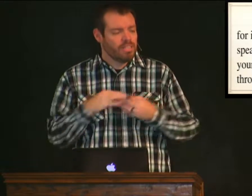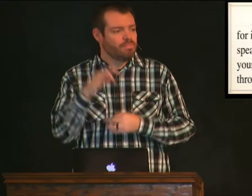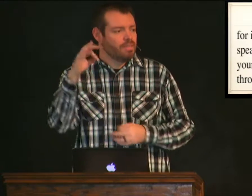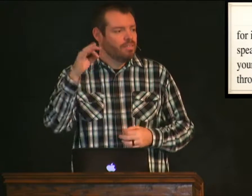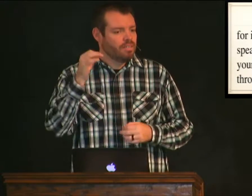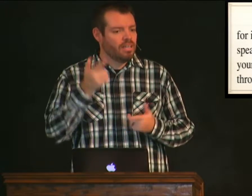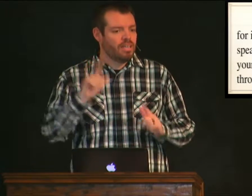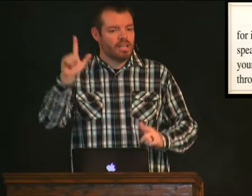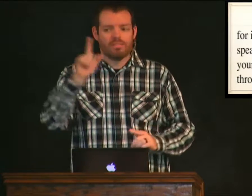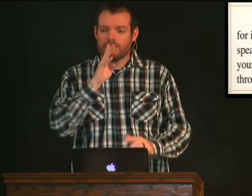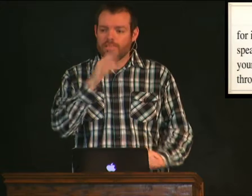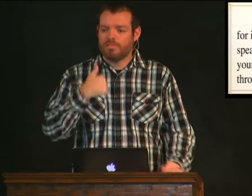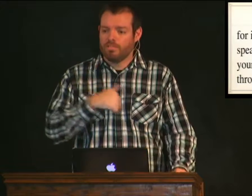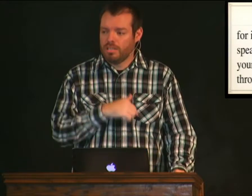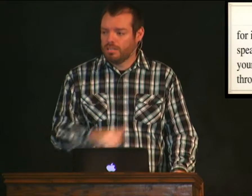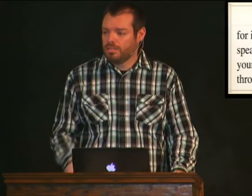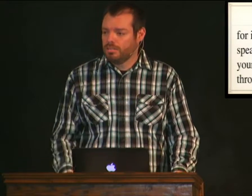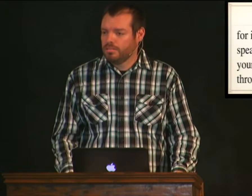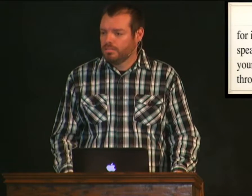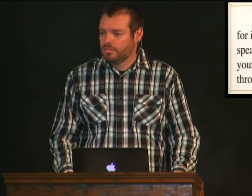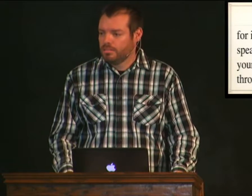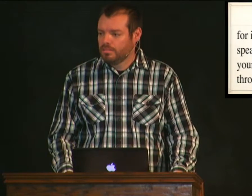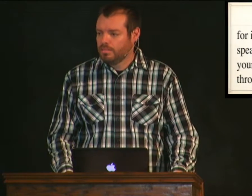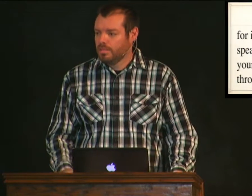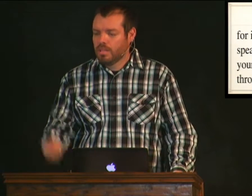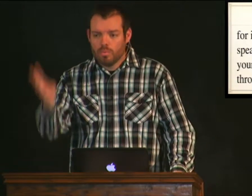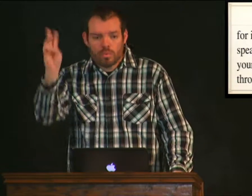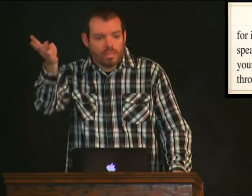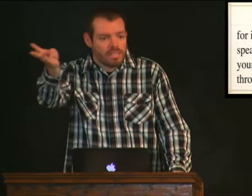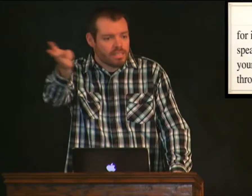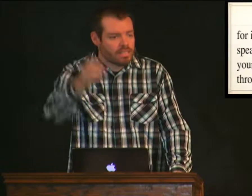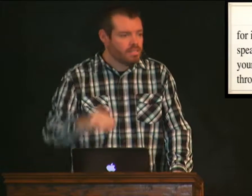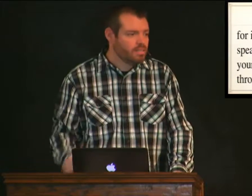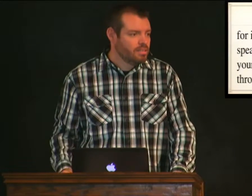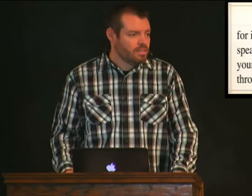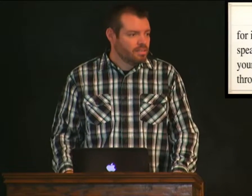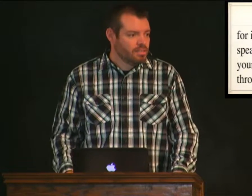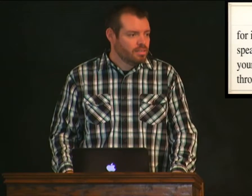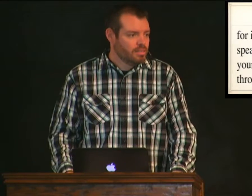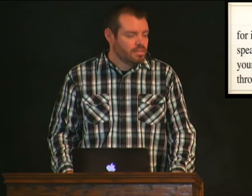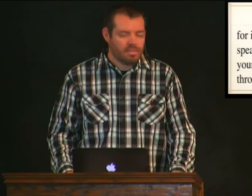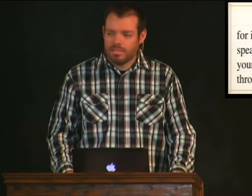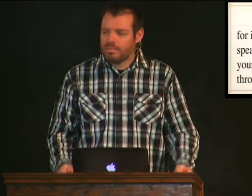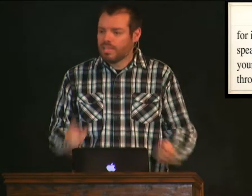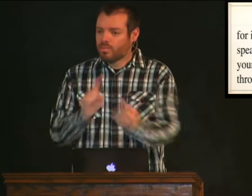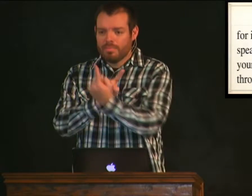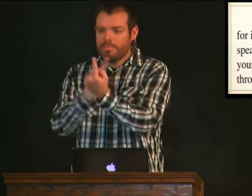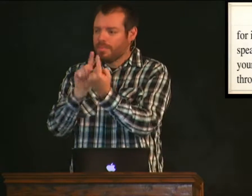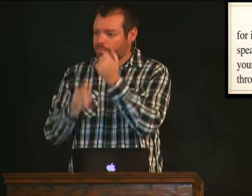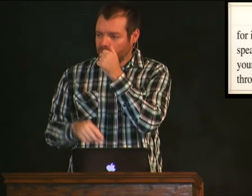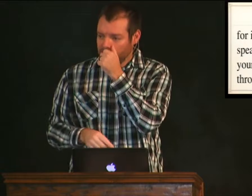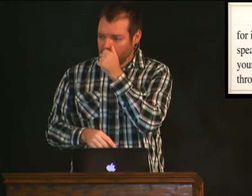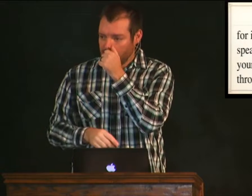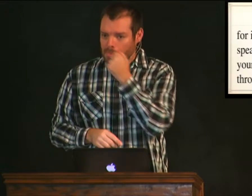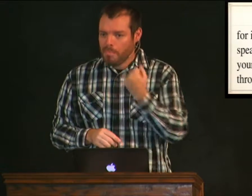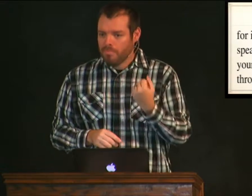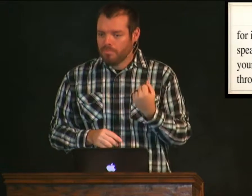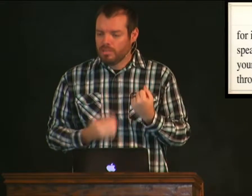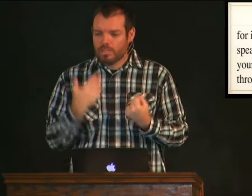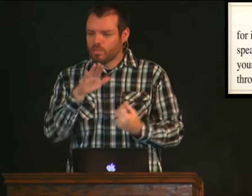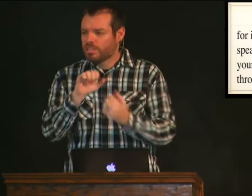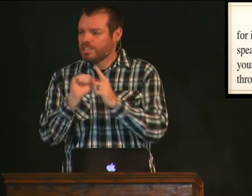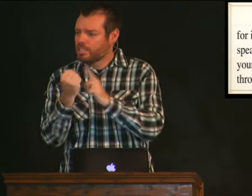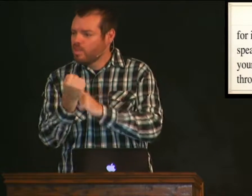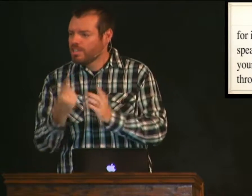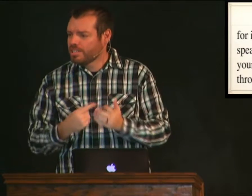We have the Spirit and love to speak for us. We witness. Sometimes we meet people.